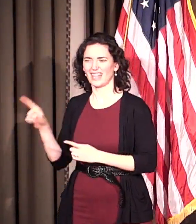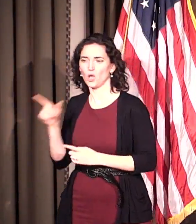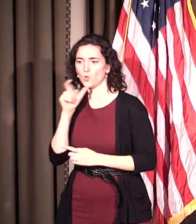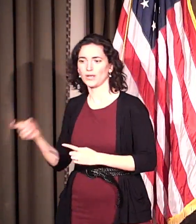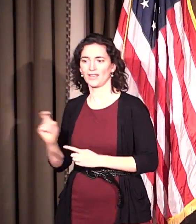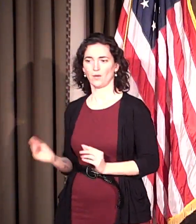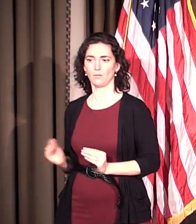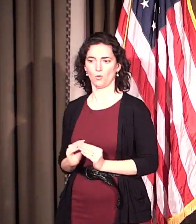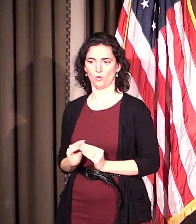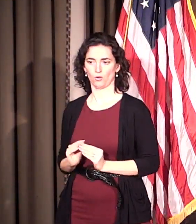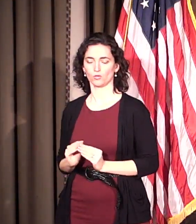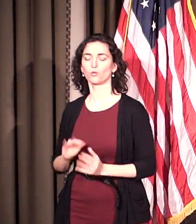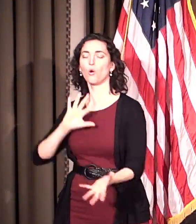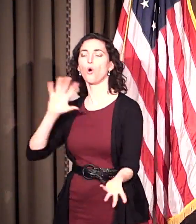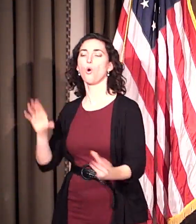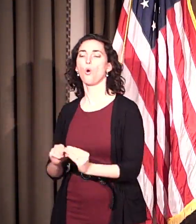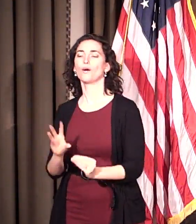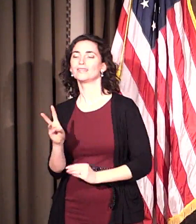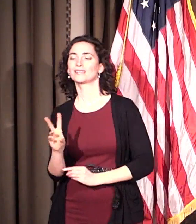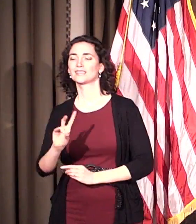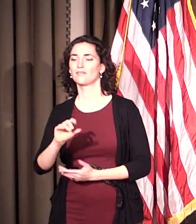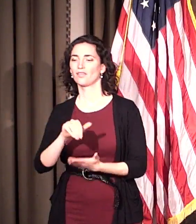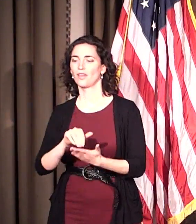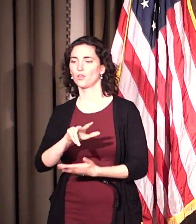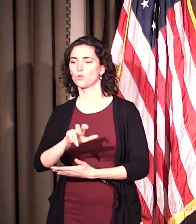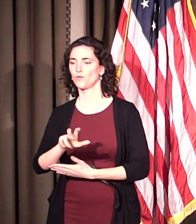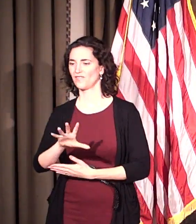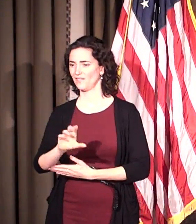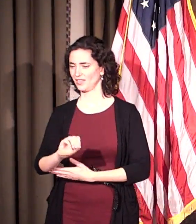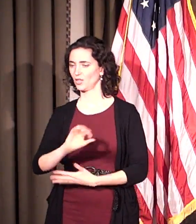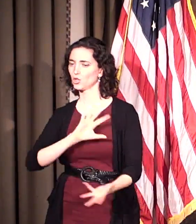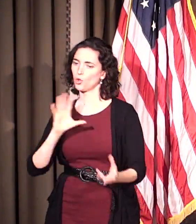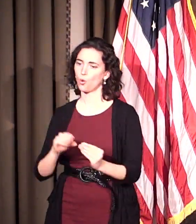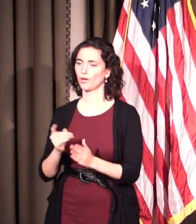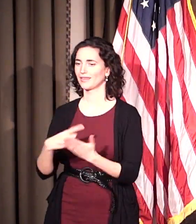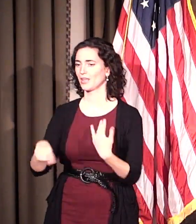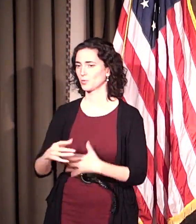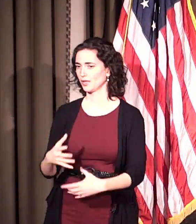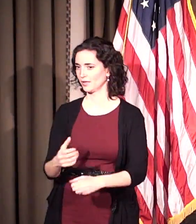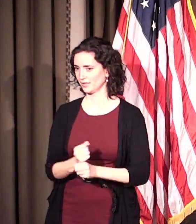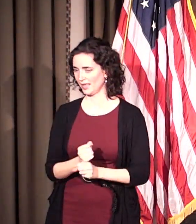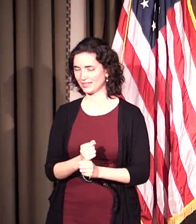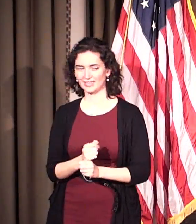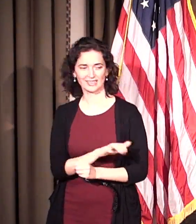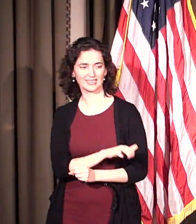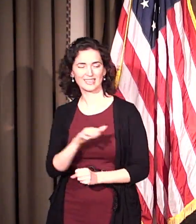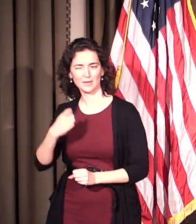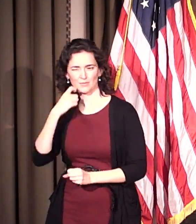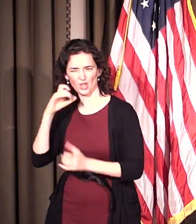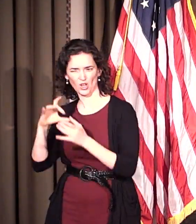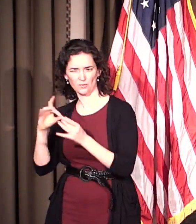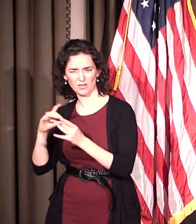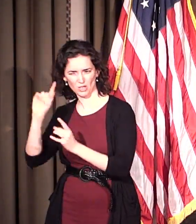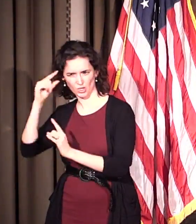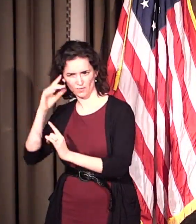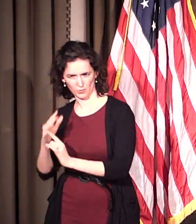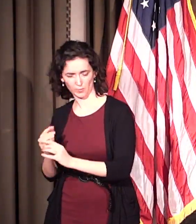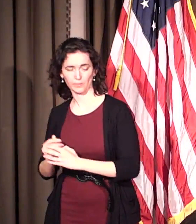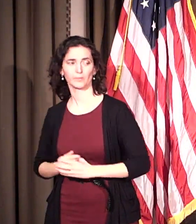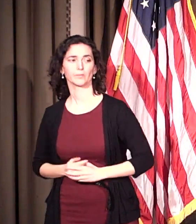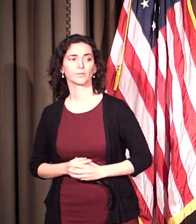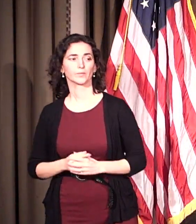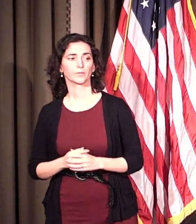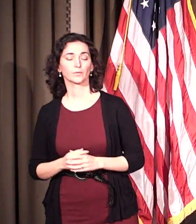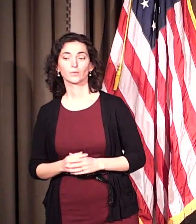play. So that'll give us a total of 67,350 doses next week, as the governor mentioned. At the conclusion of this